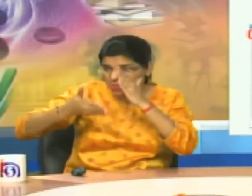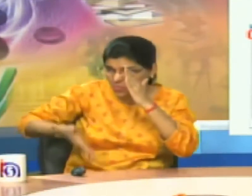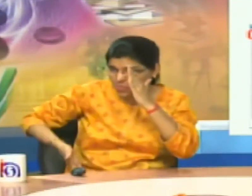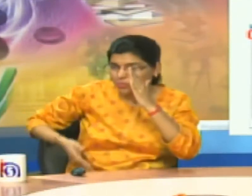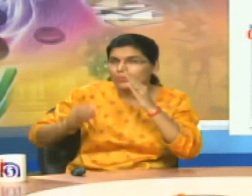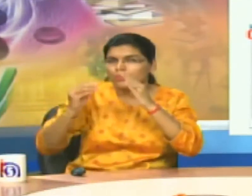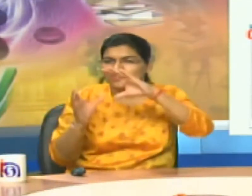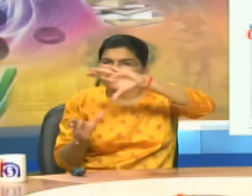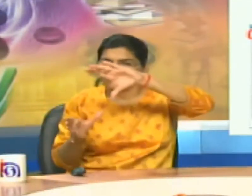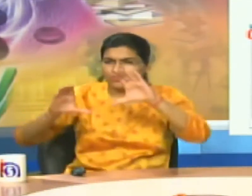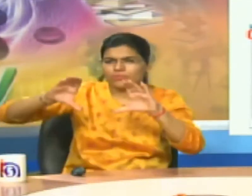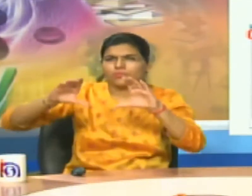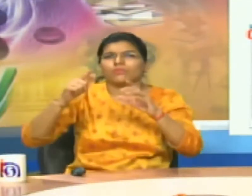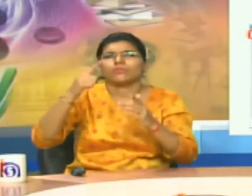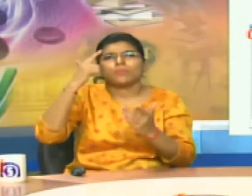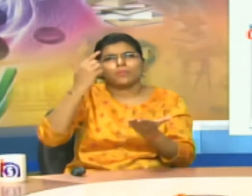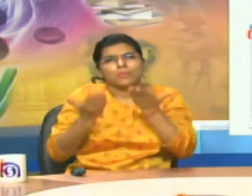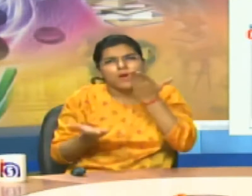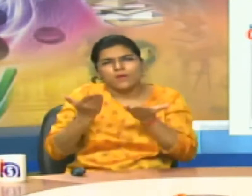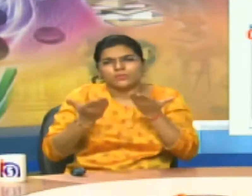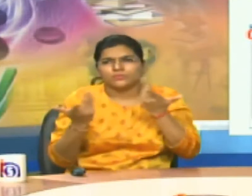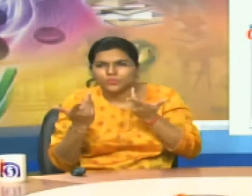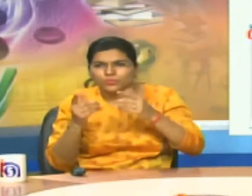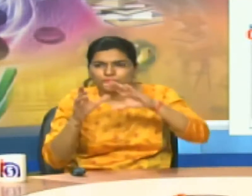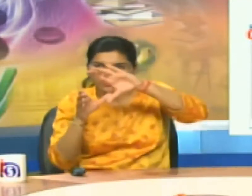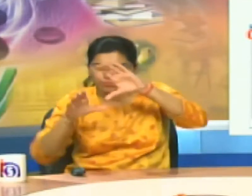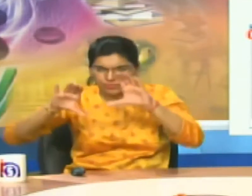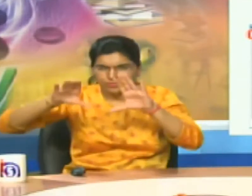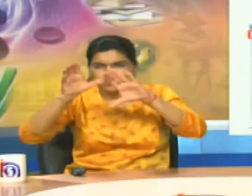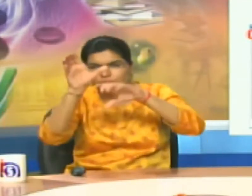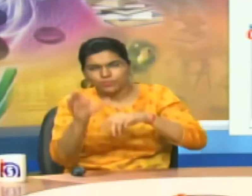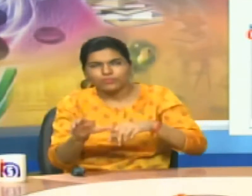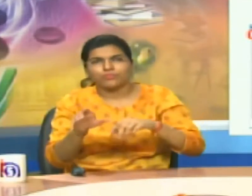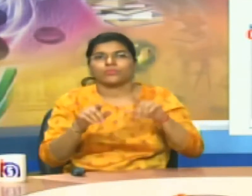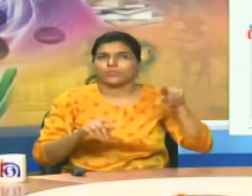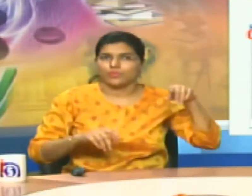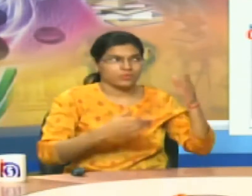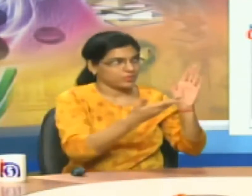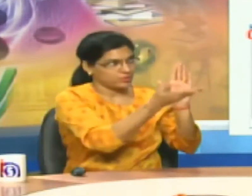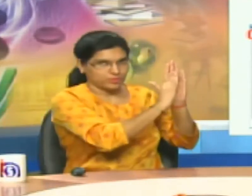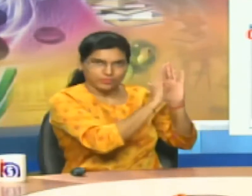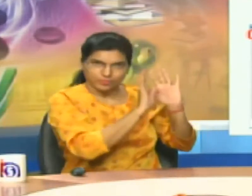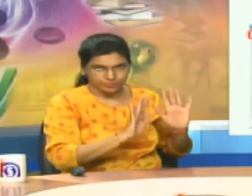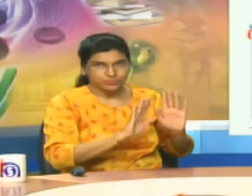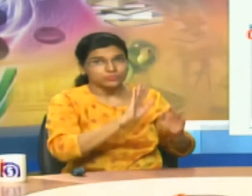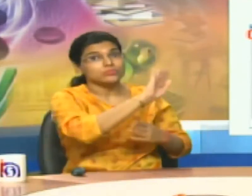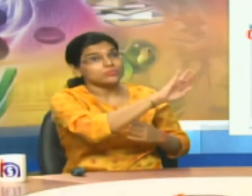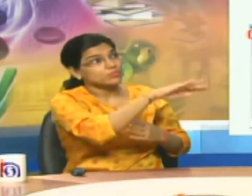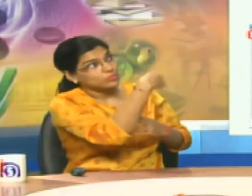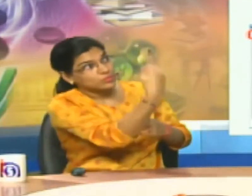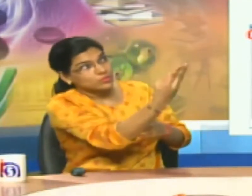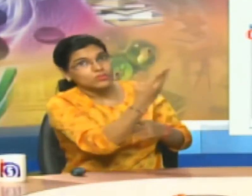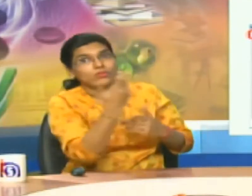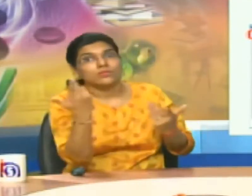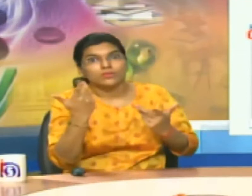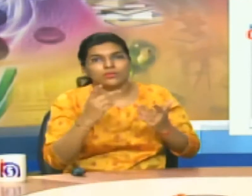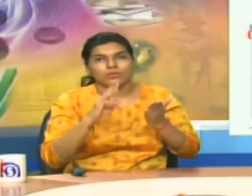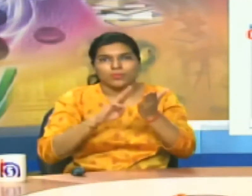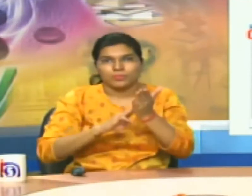a portrait form or a landscape form, in horizontal or vertical method.